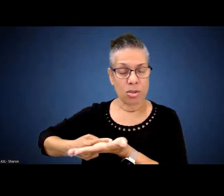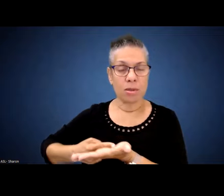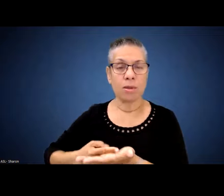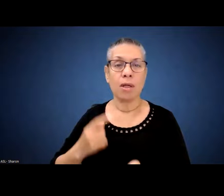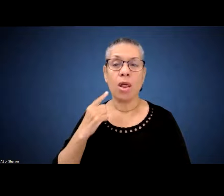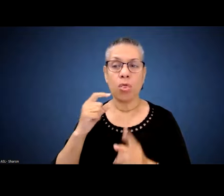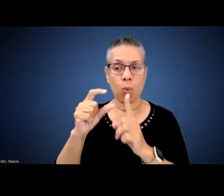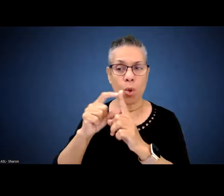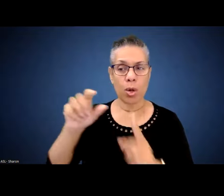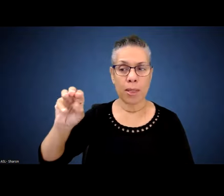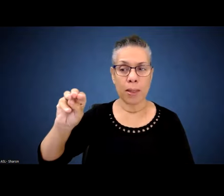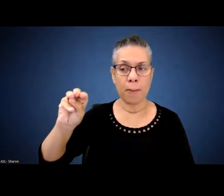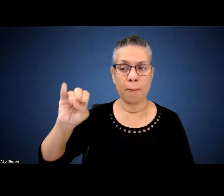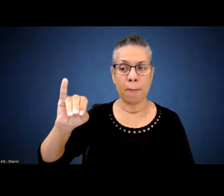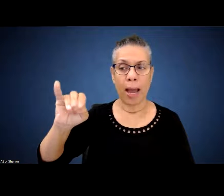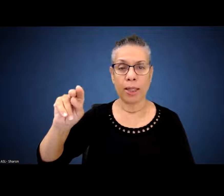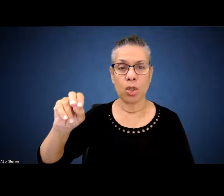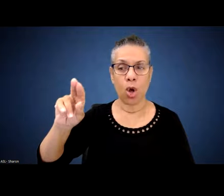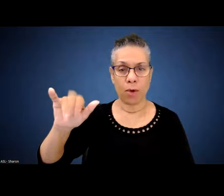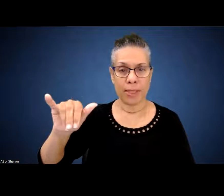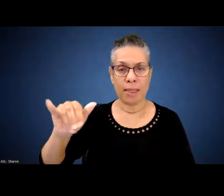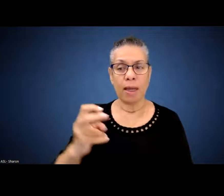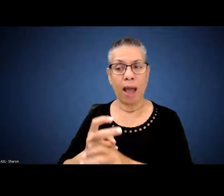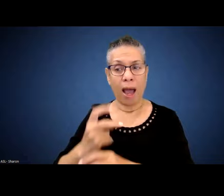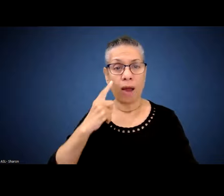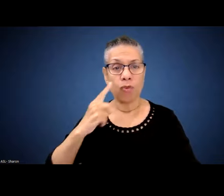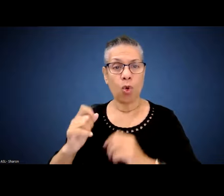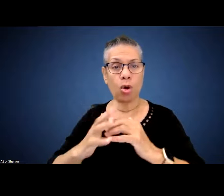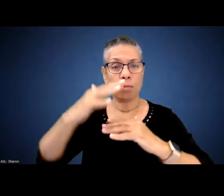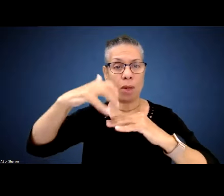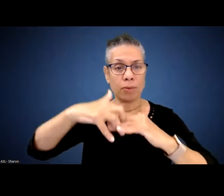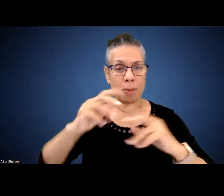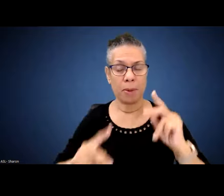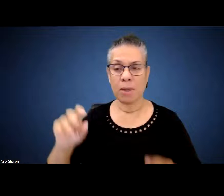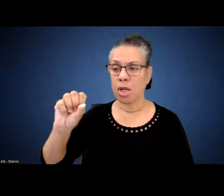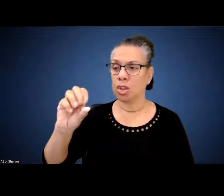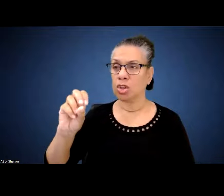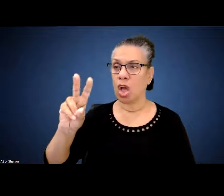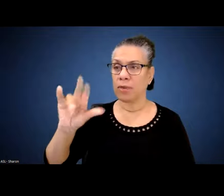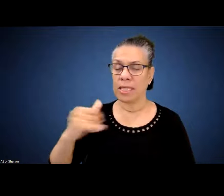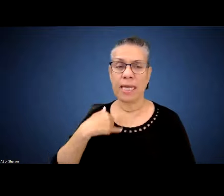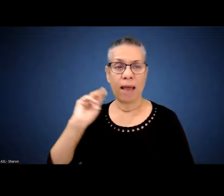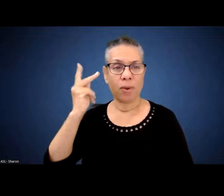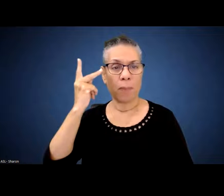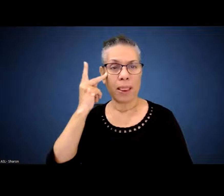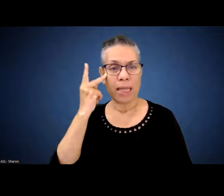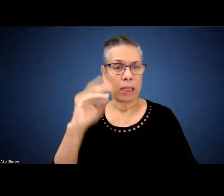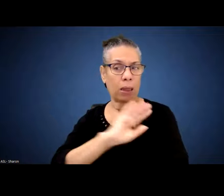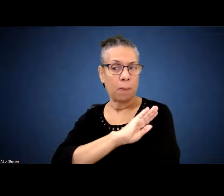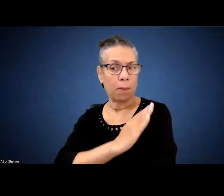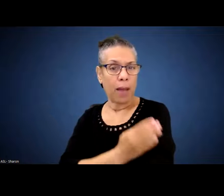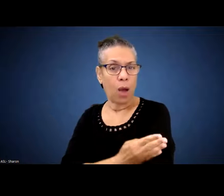word minority is difficult for Indigenous people because sovereignty and having political power, Indigenous